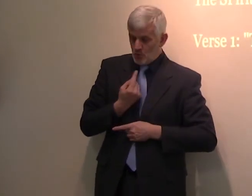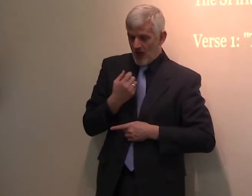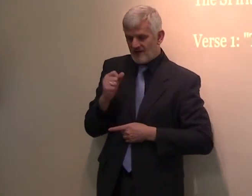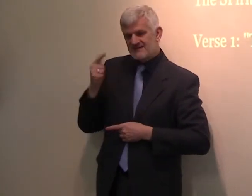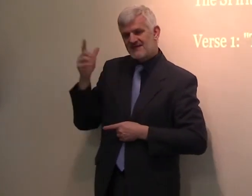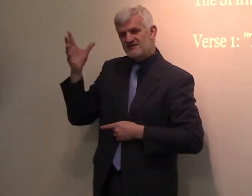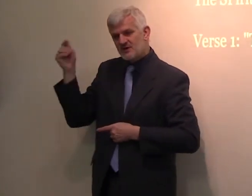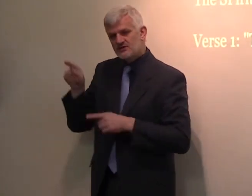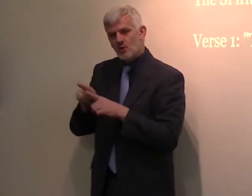seven stars.